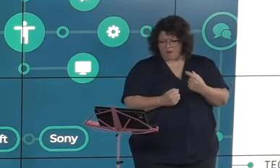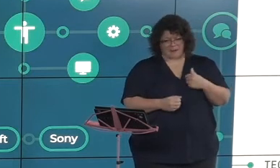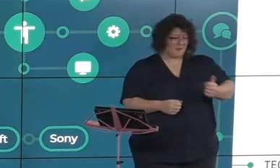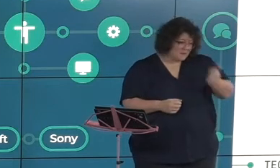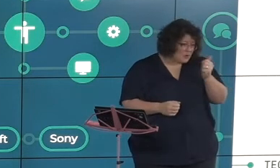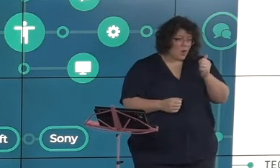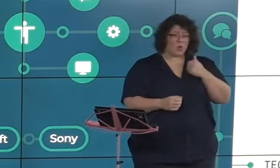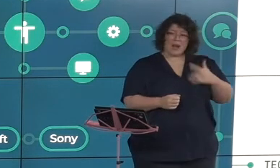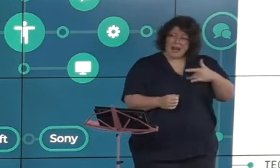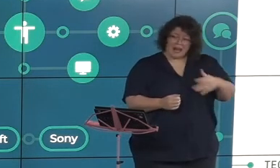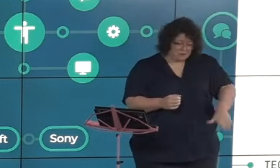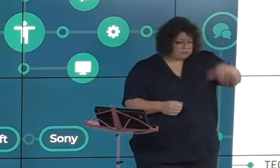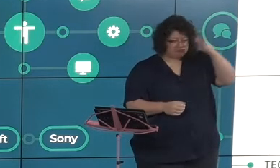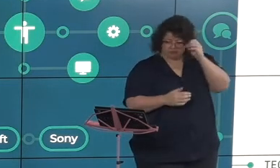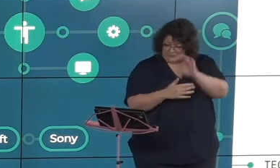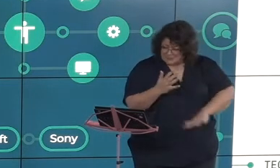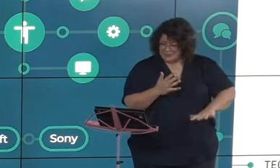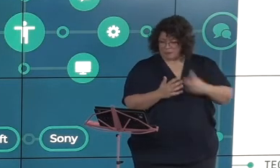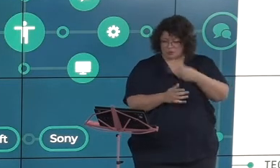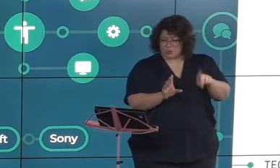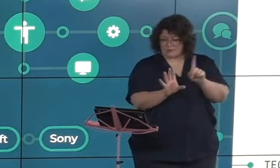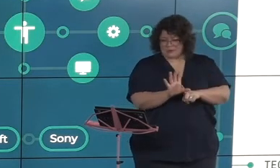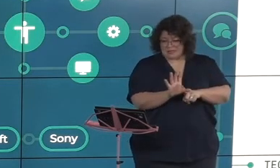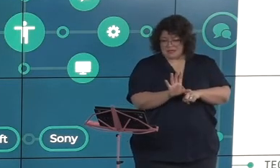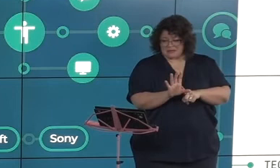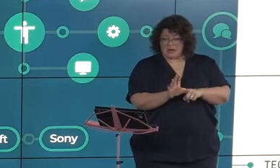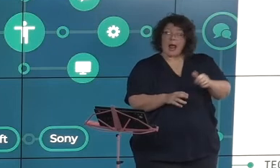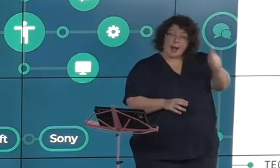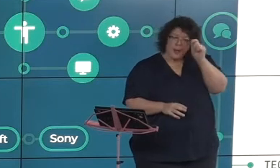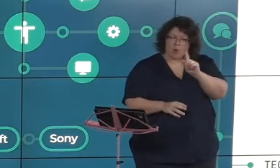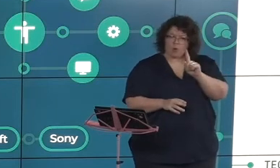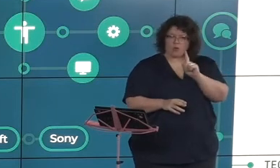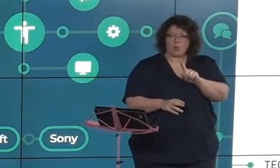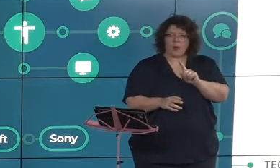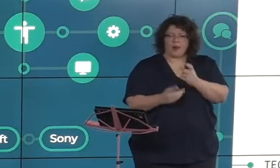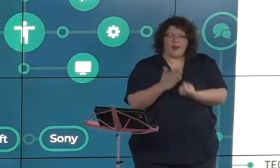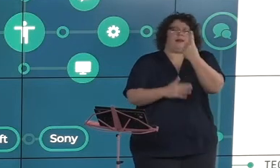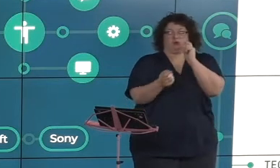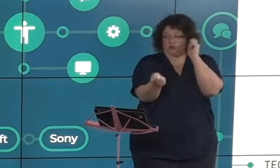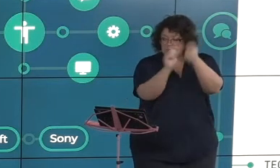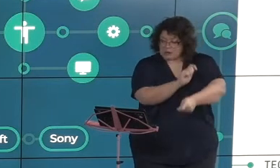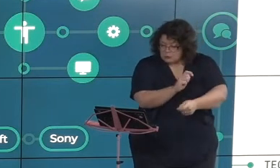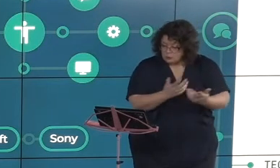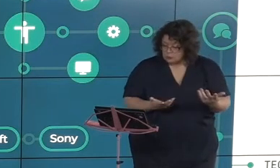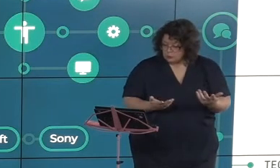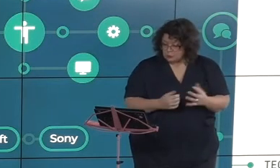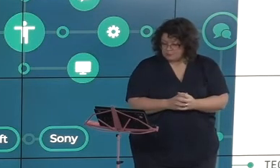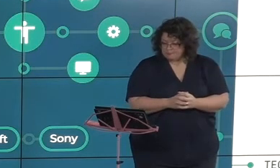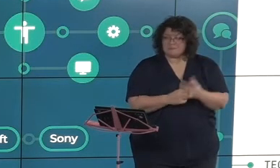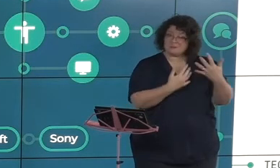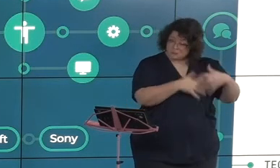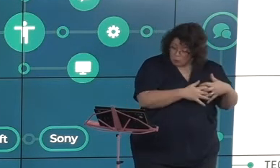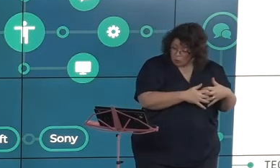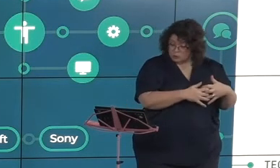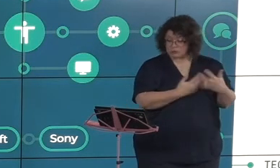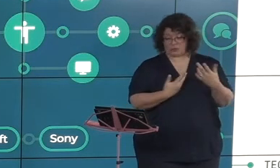light of a leader, leaders make choices. Choices create culture. Inclusion is not a D&I issue.